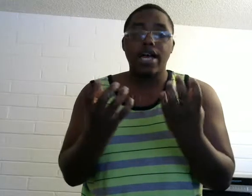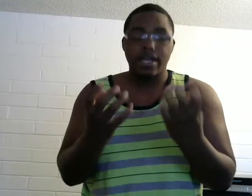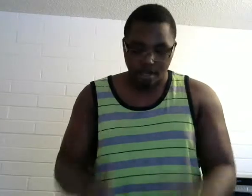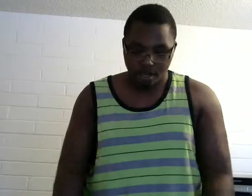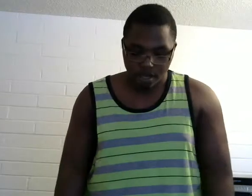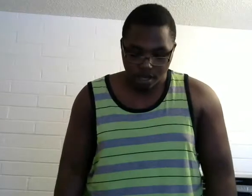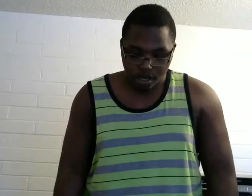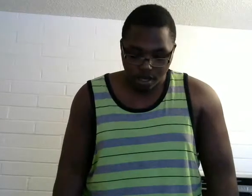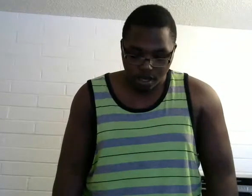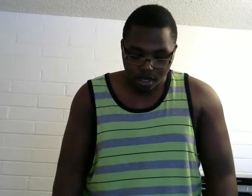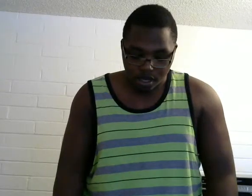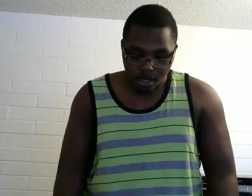class,